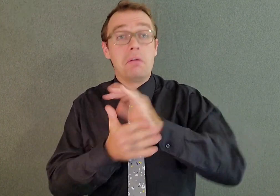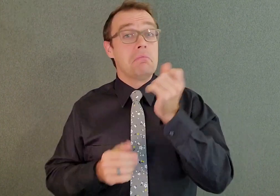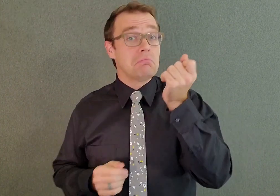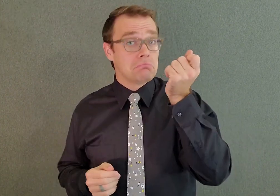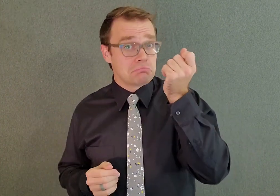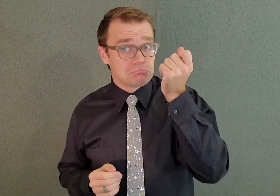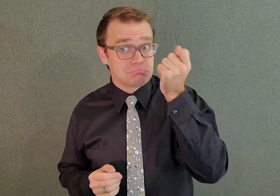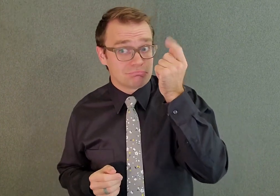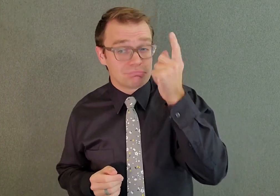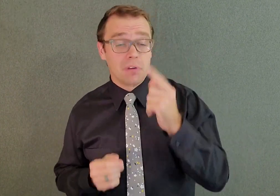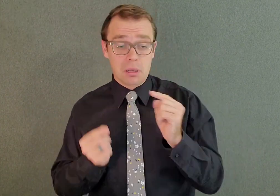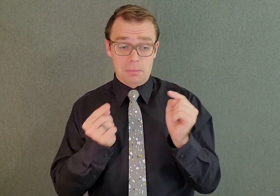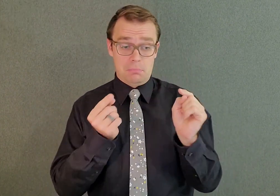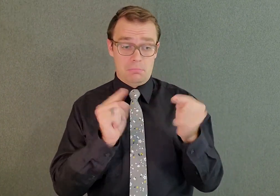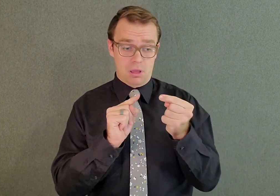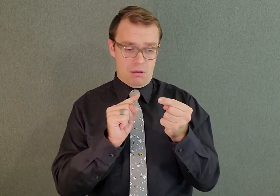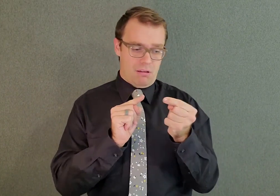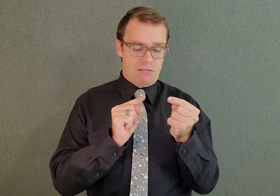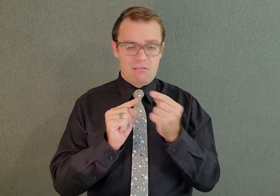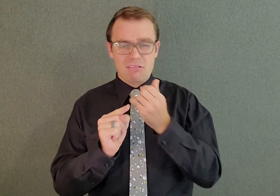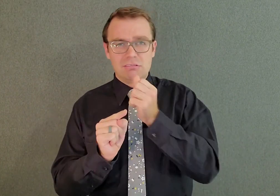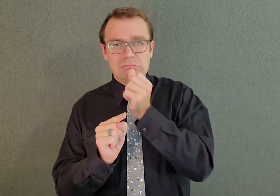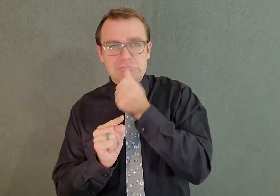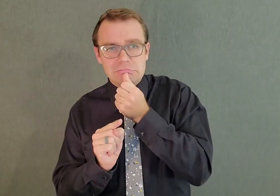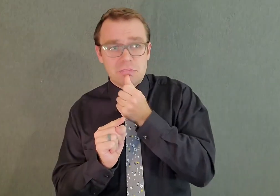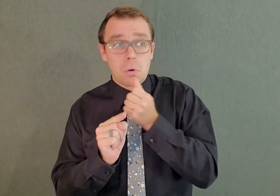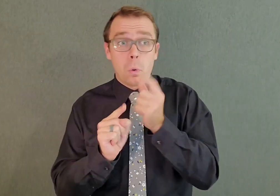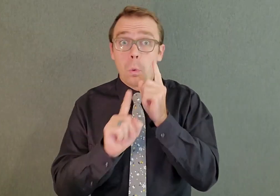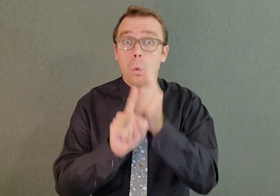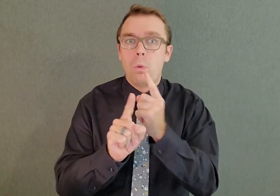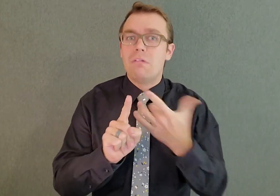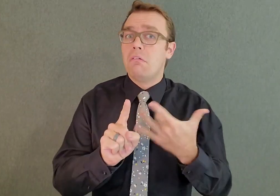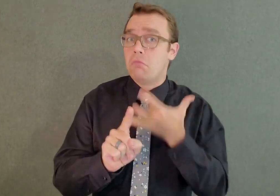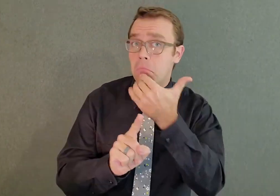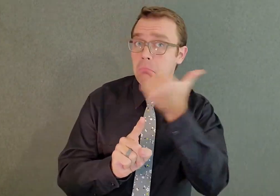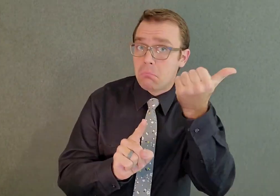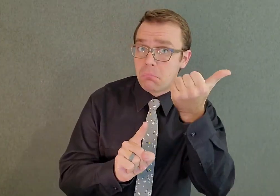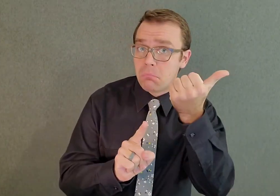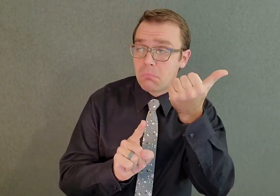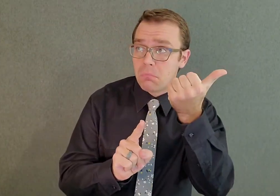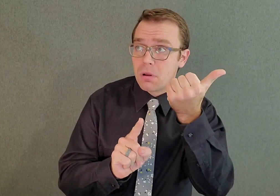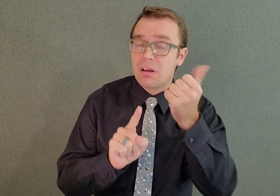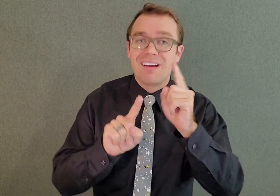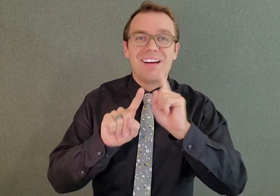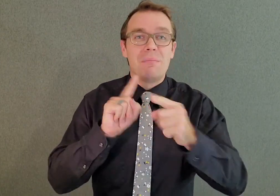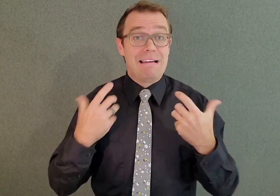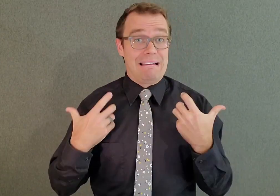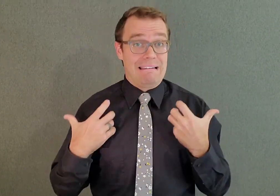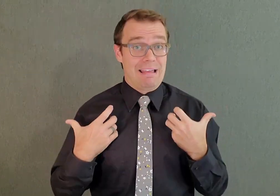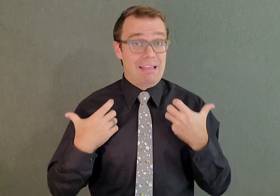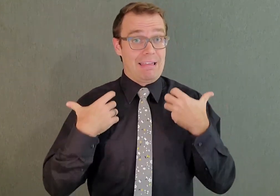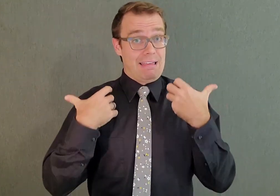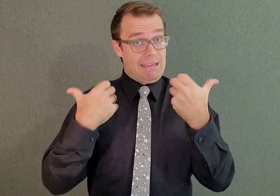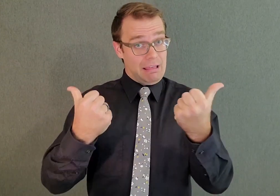taking pain medication to cover up their symptom wishes to instantly feel better, they don't necessarily heal